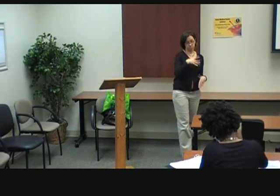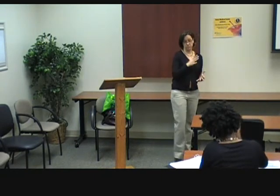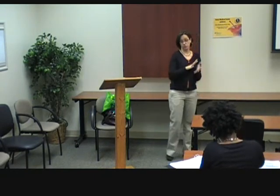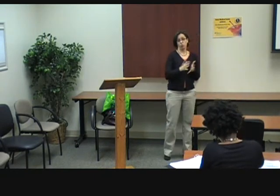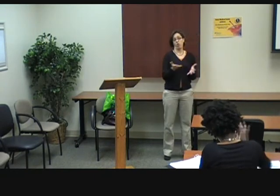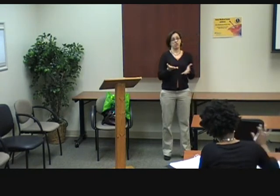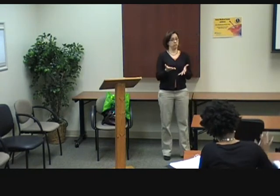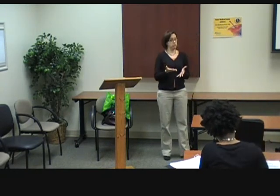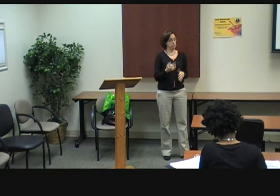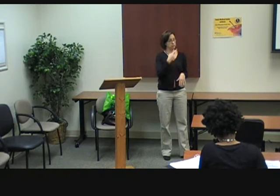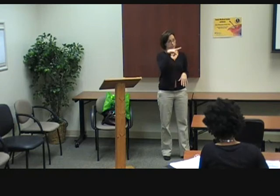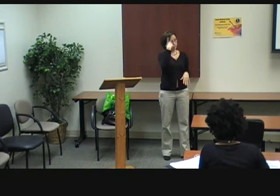Mix what?